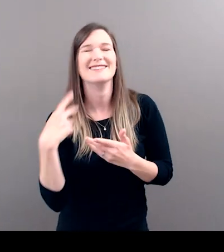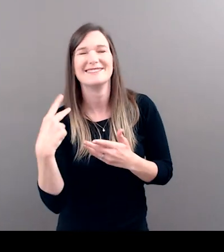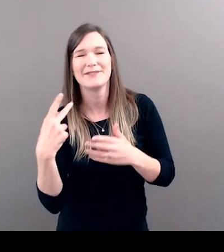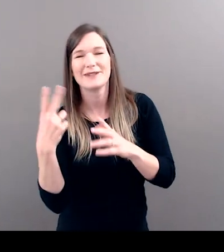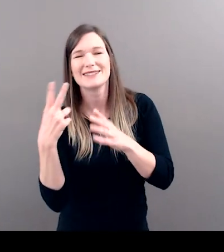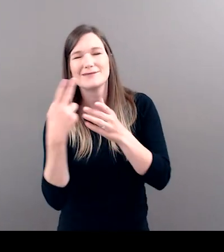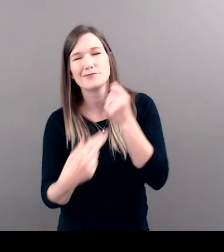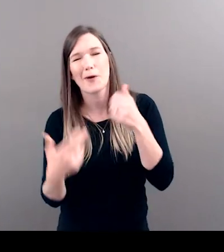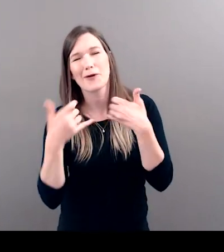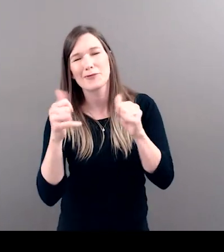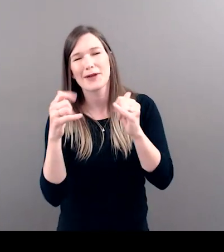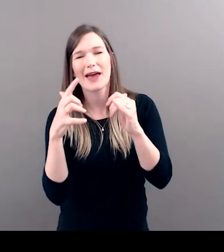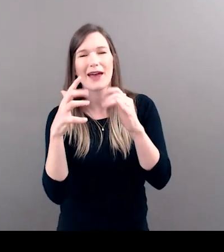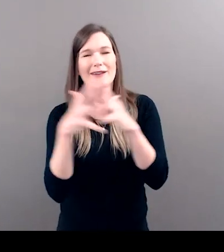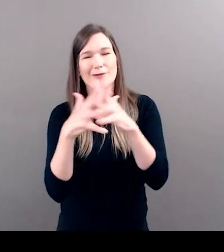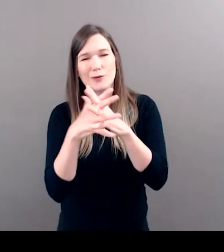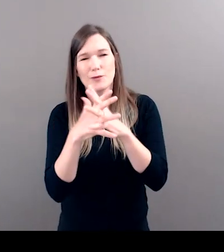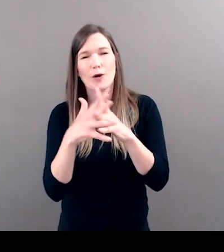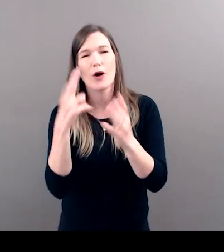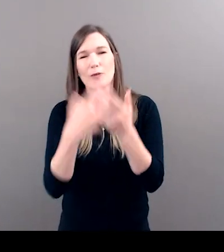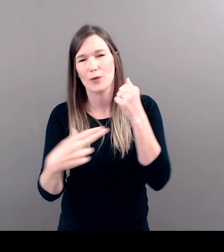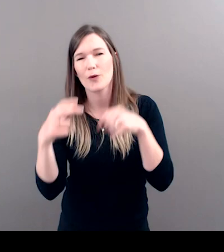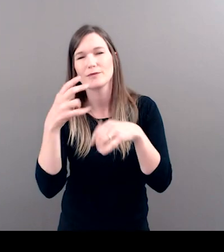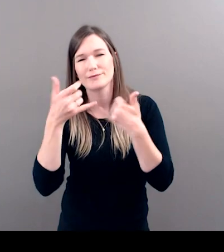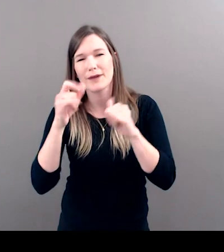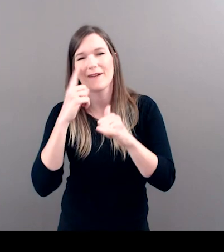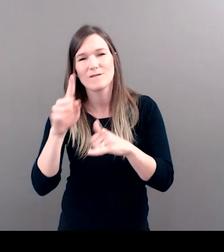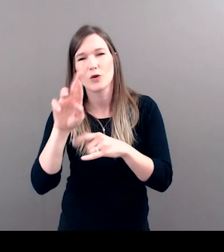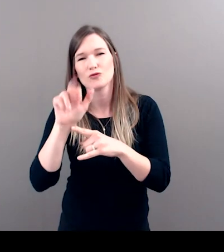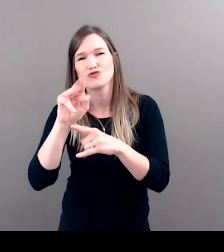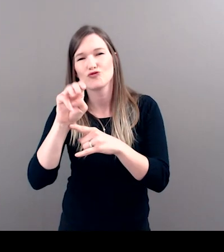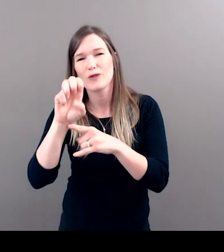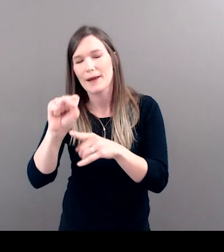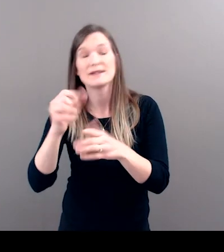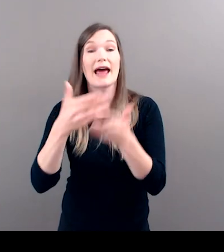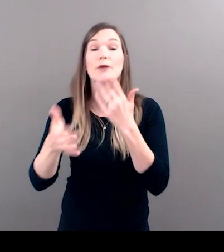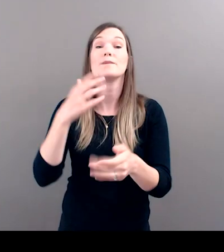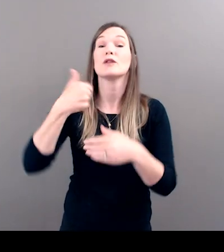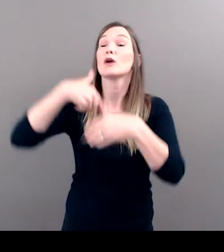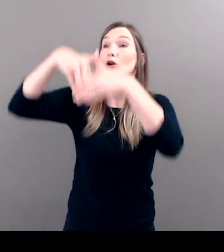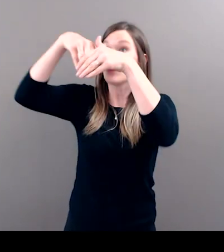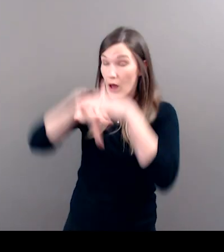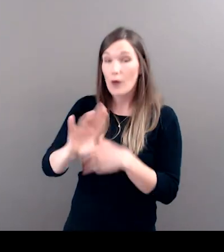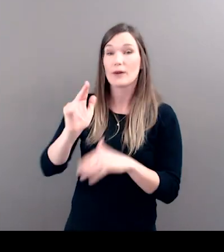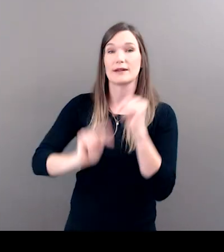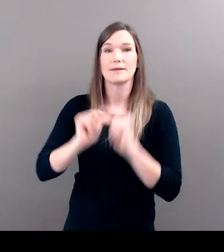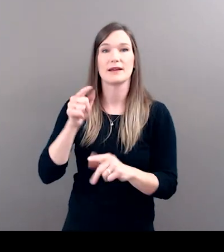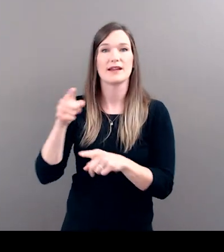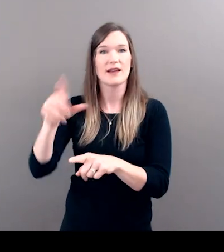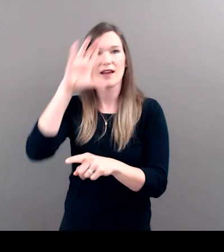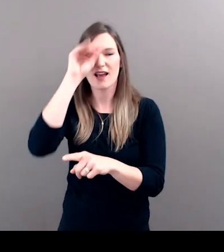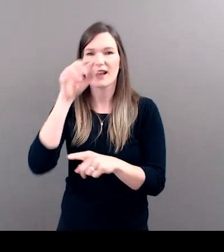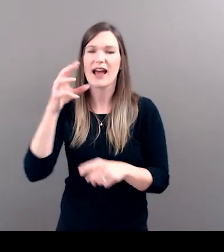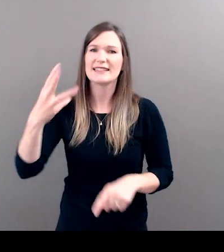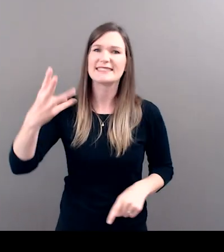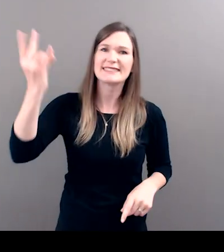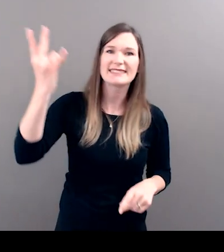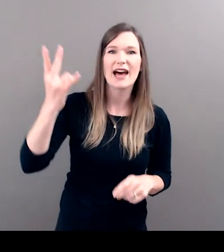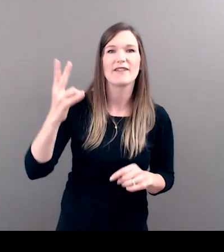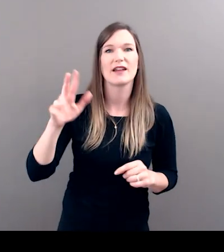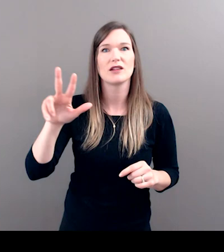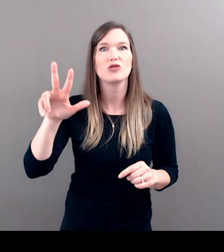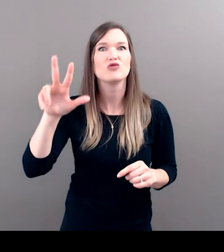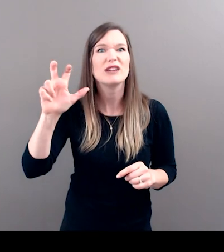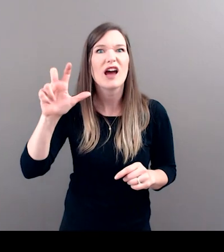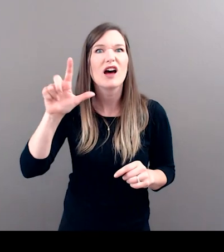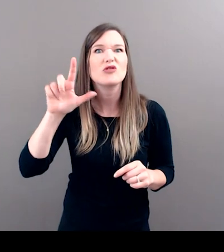go into place, and there's this dude in there, 6'7", 300-something pounds. And I'm thinking, I'm in trouble, because this is a little